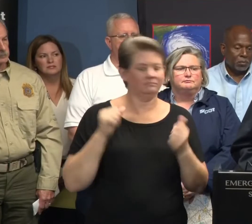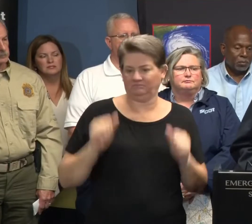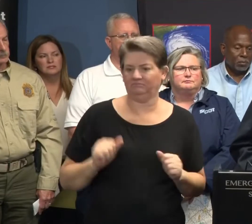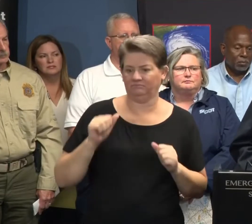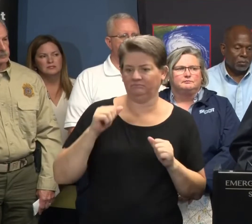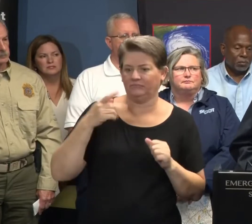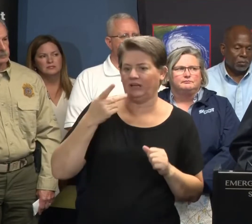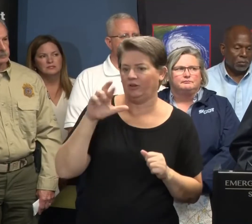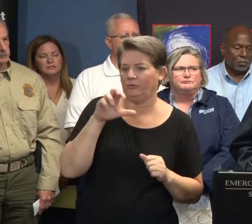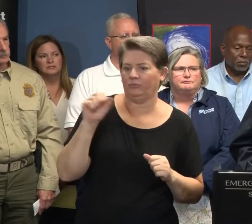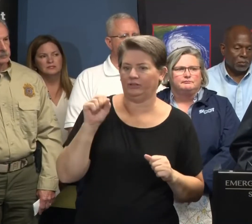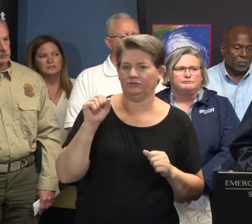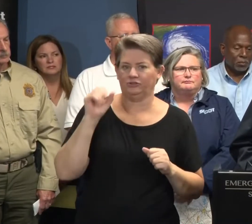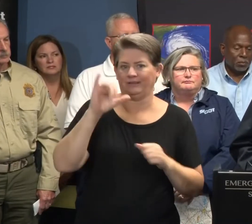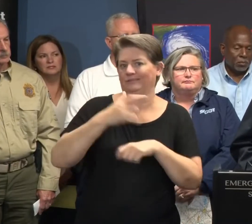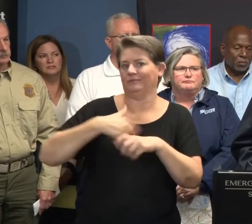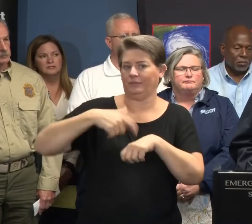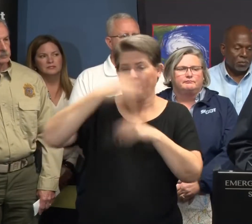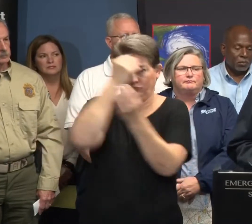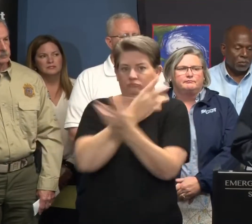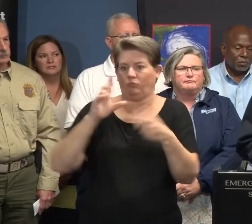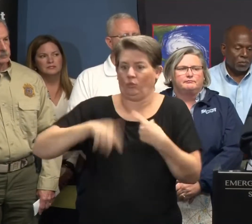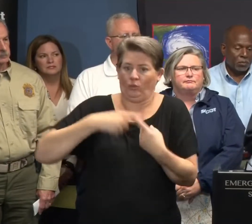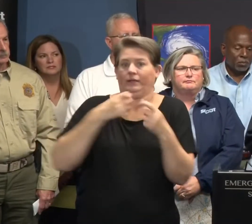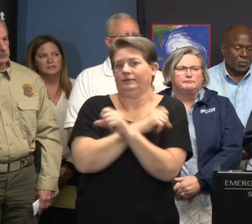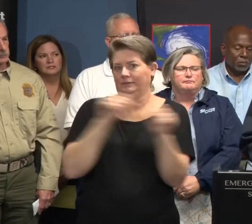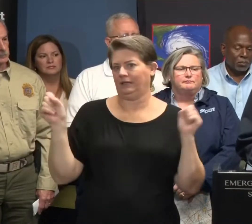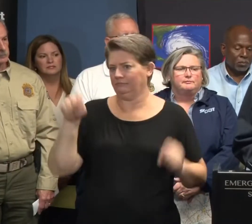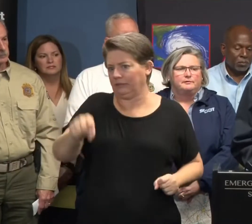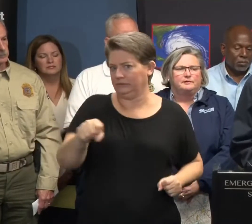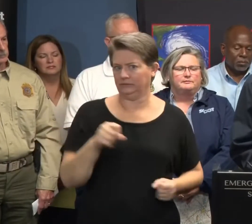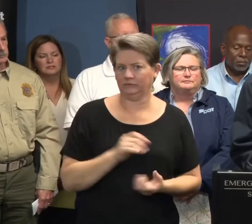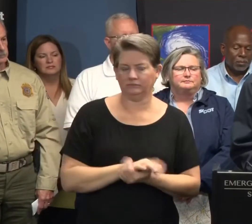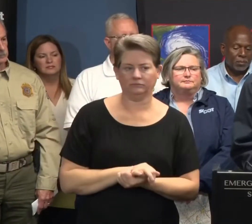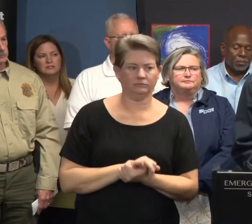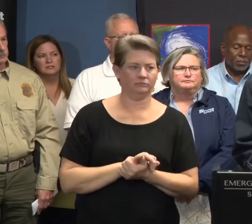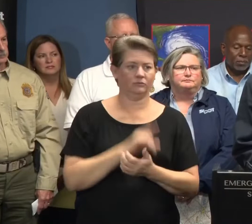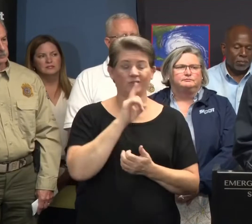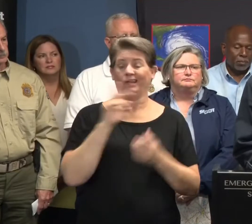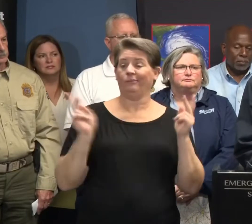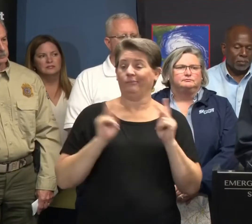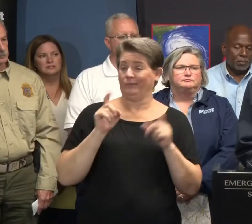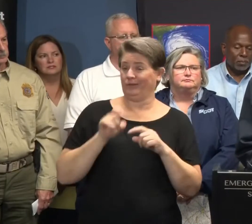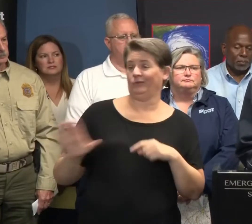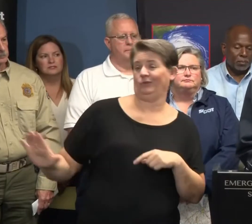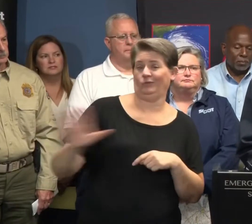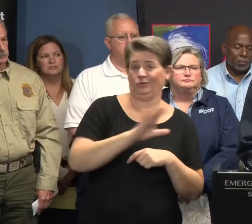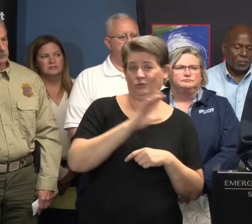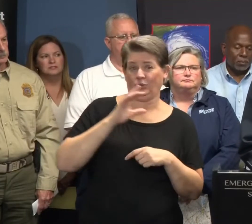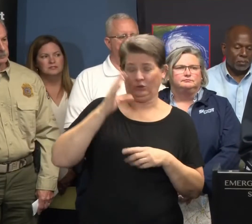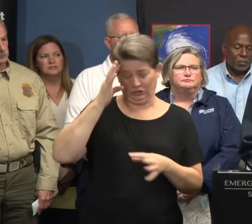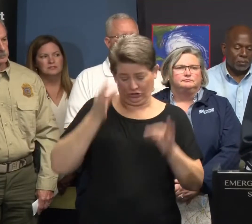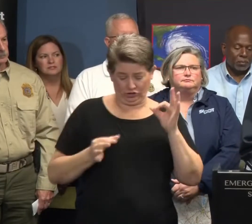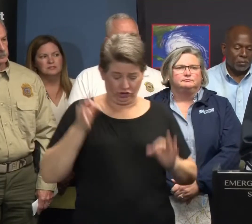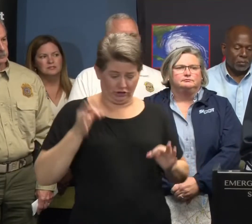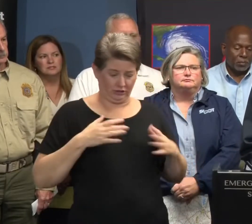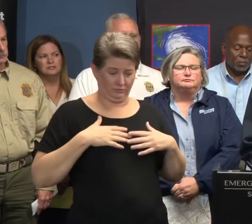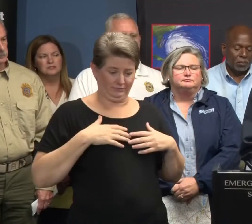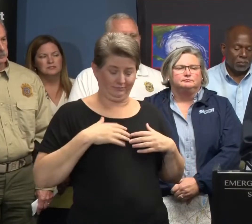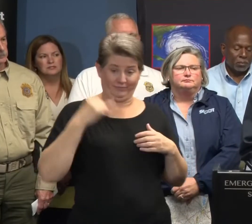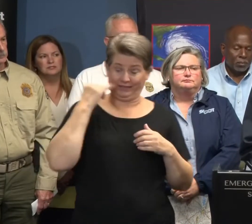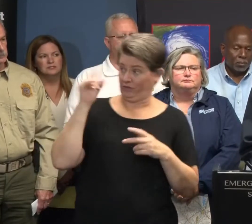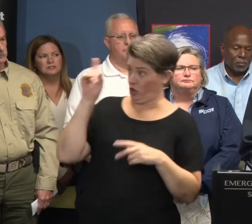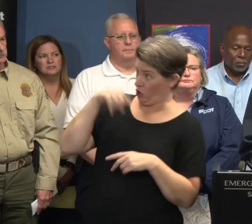press conference to provide that. But this is something where people need to use their own judgment. If it's